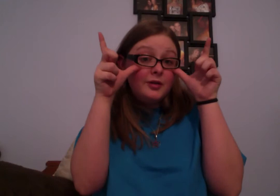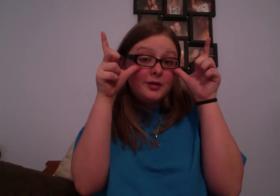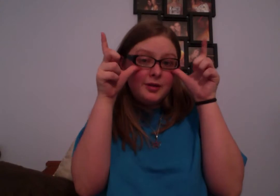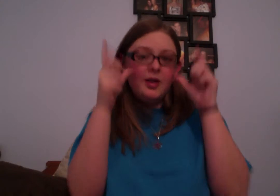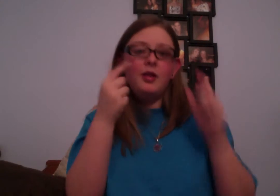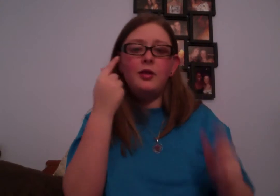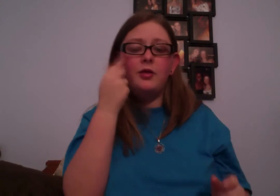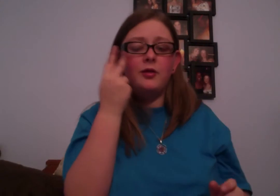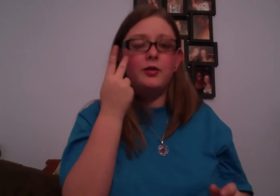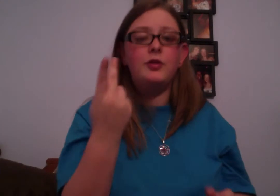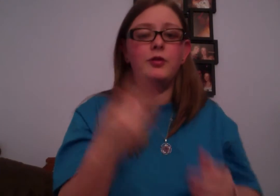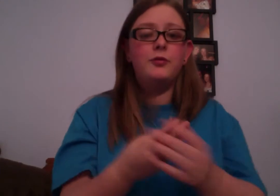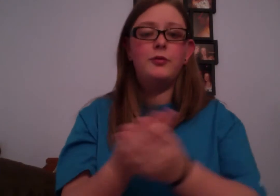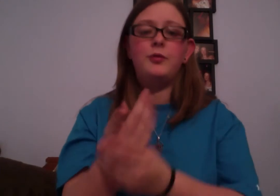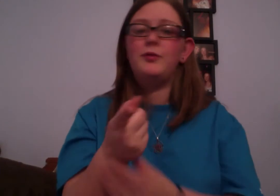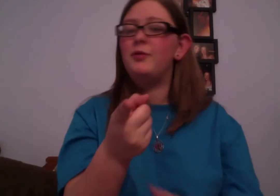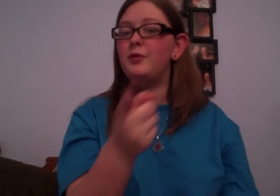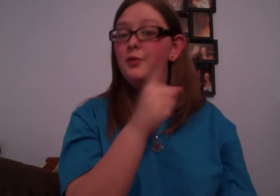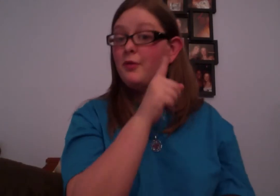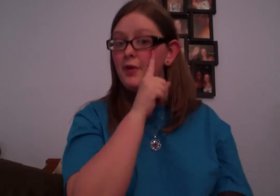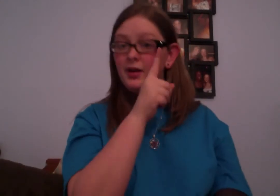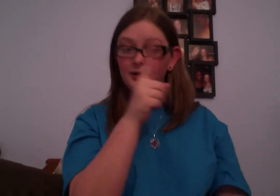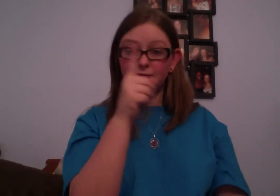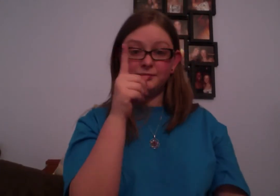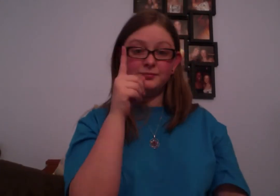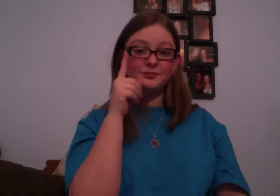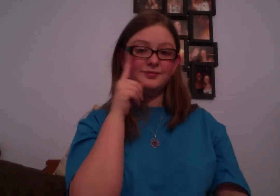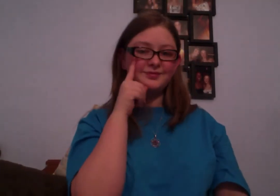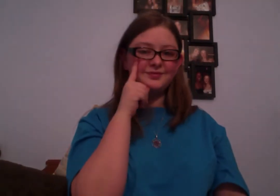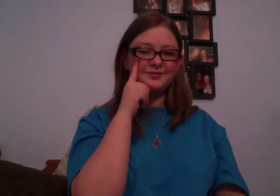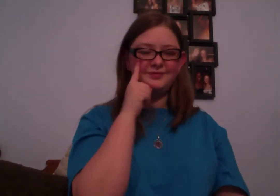Looking through your eyes